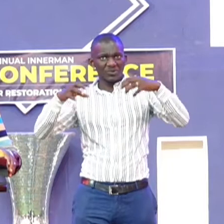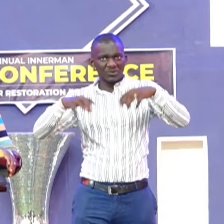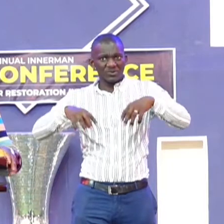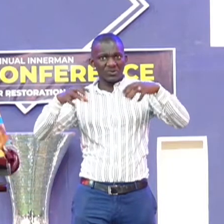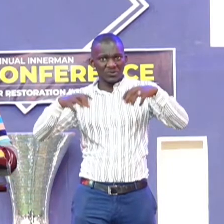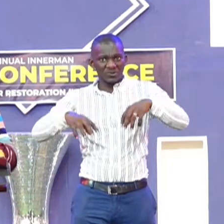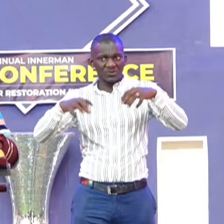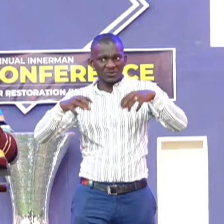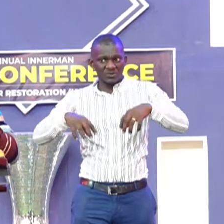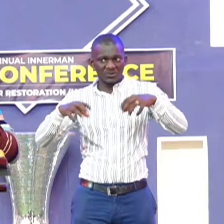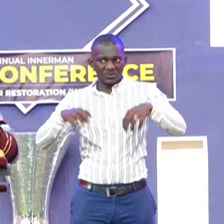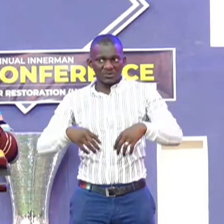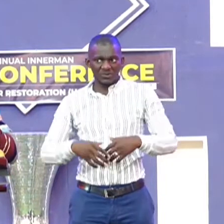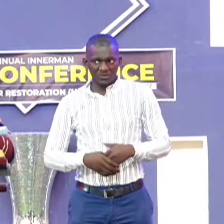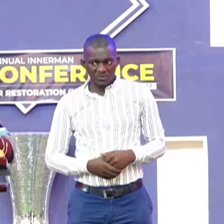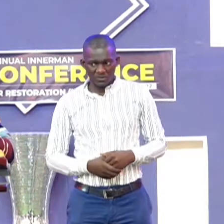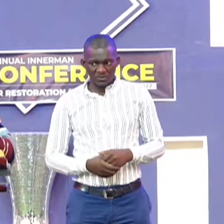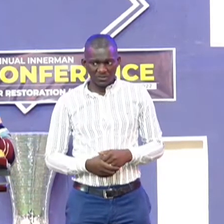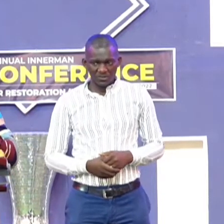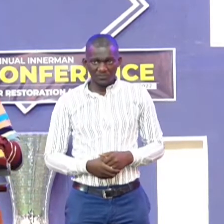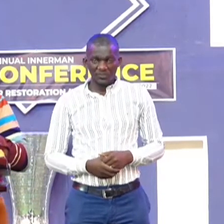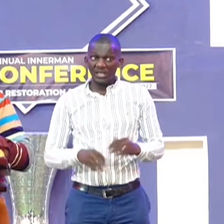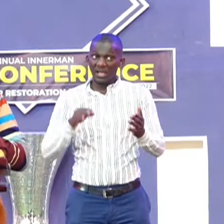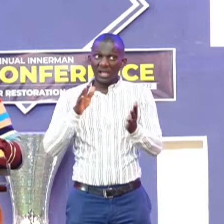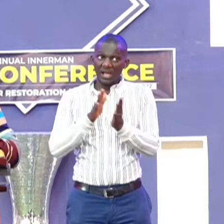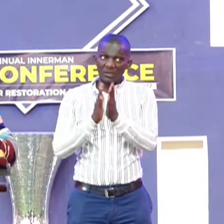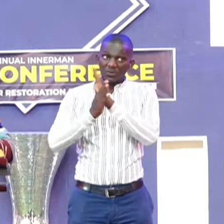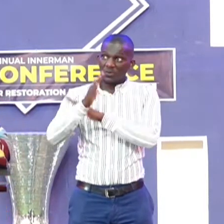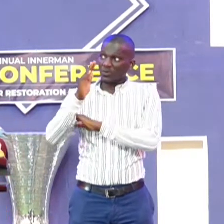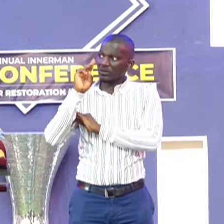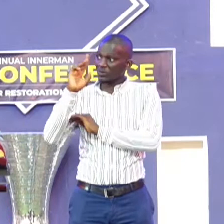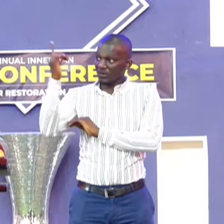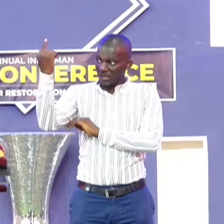ngekuba oso era alijja jetuli